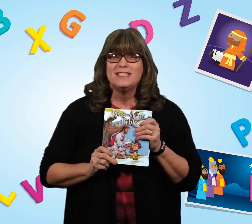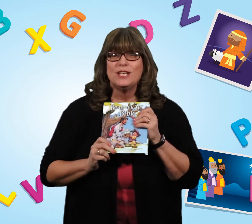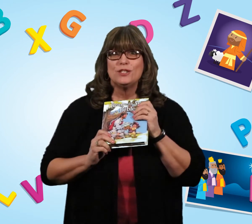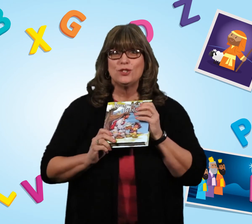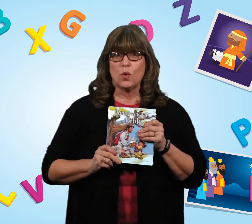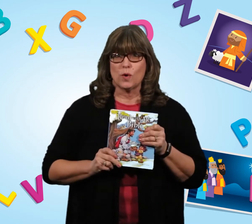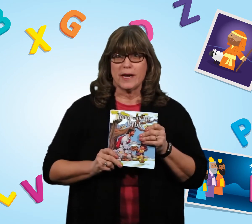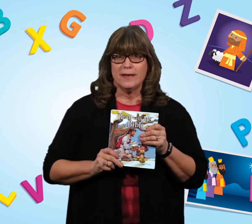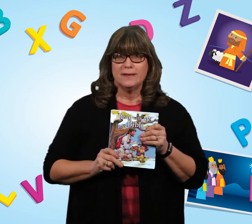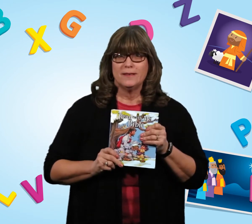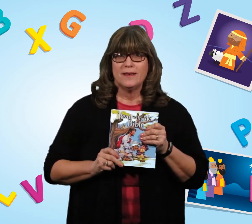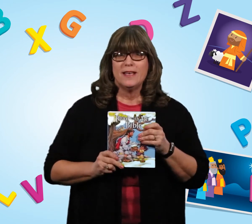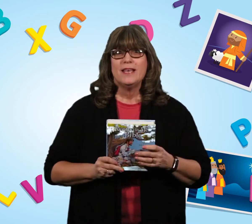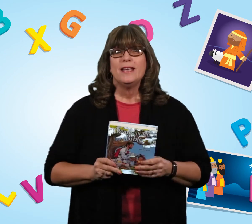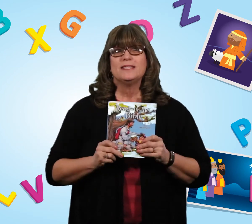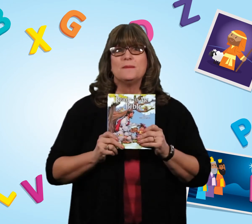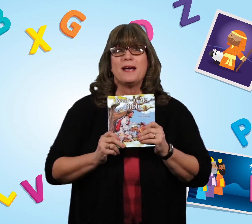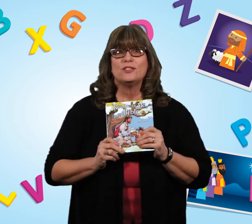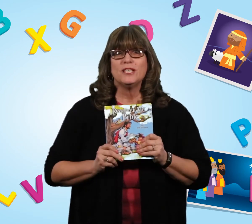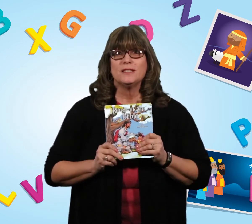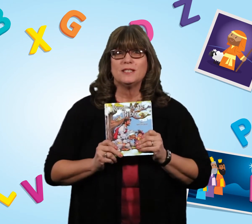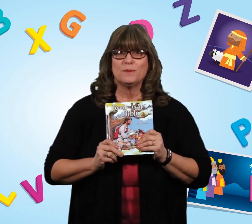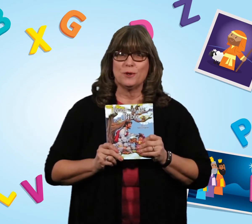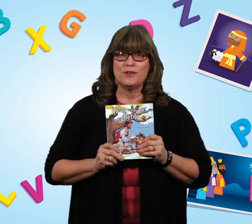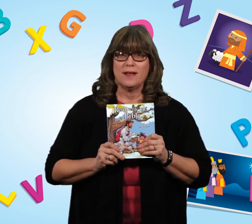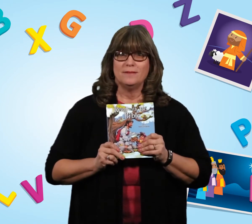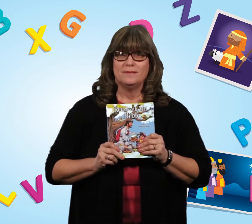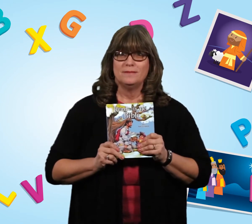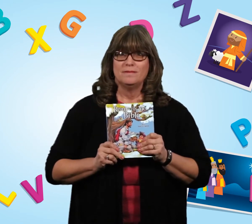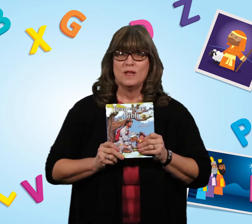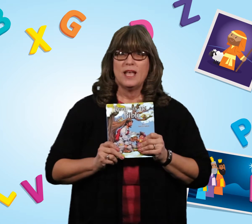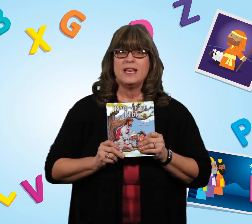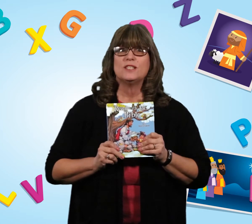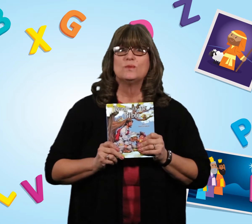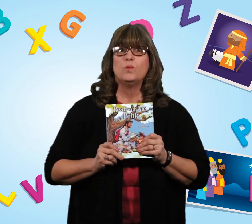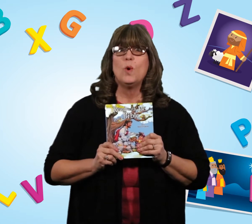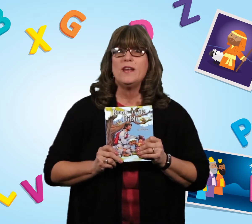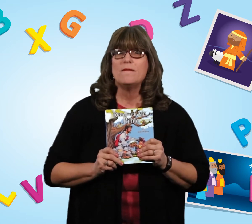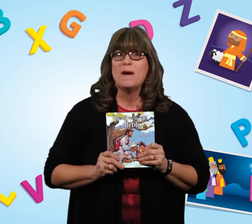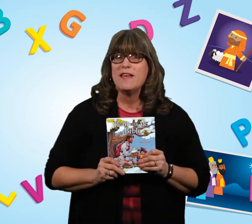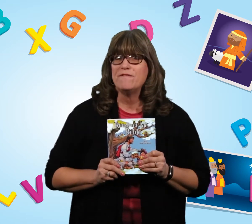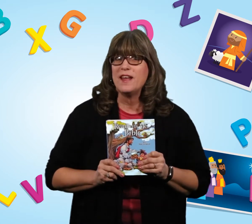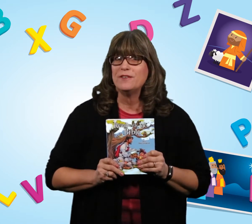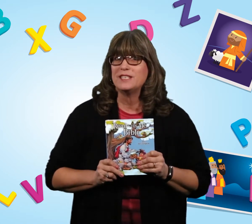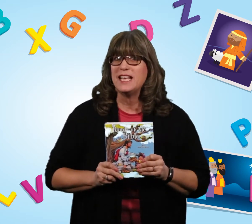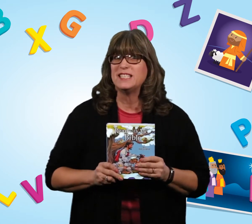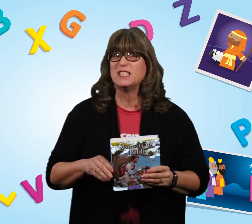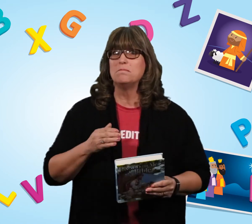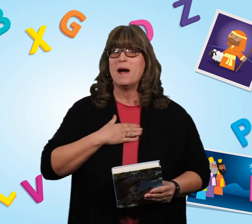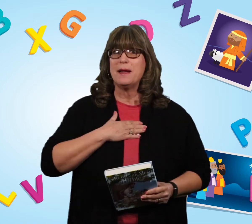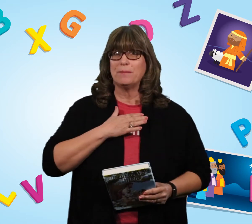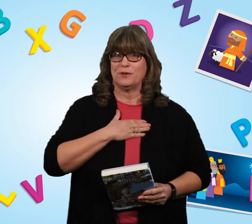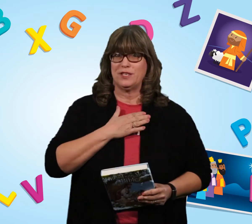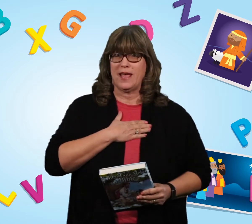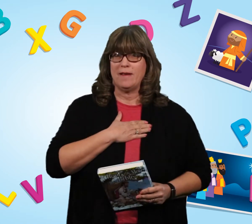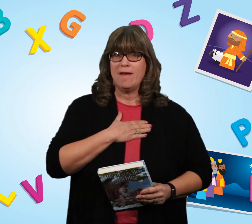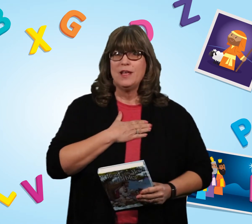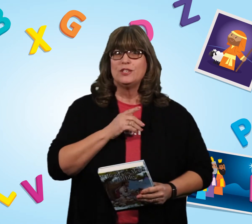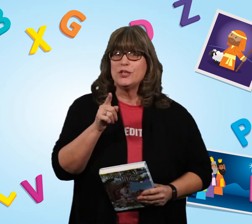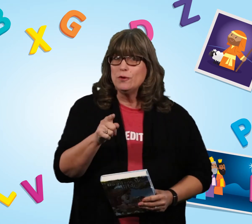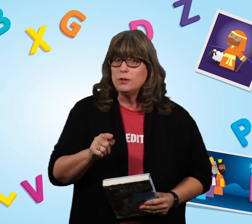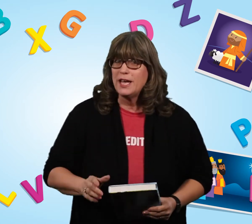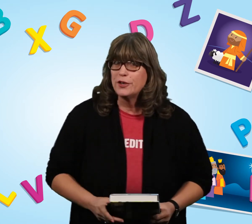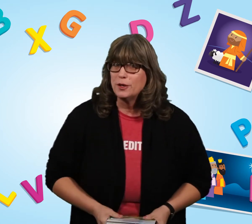Today's story is about Jesus' birthday And it's one of my favorite days is my birthday